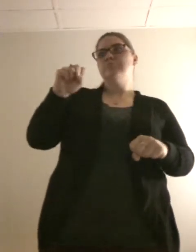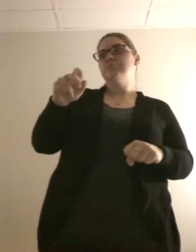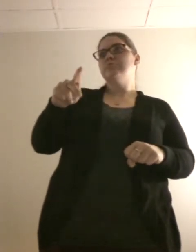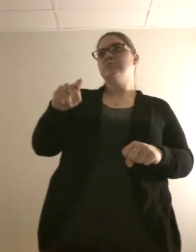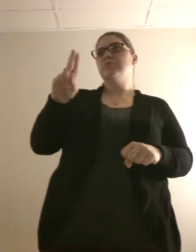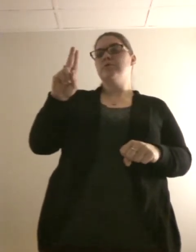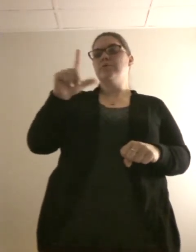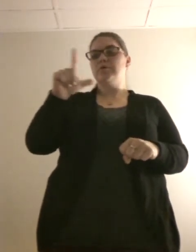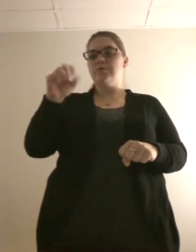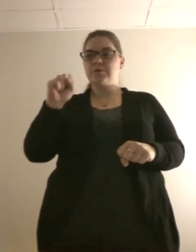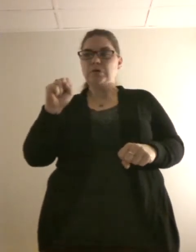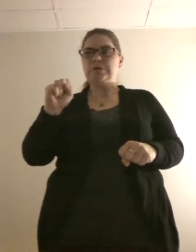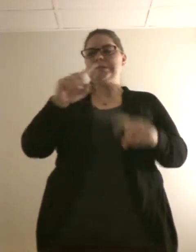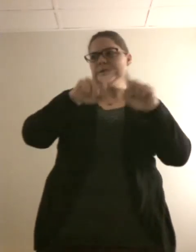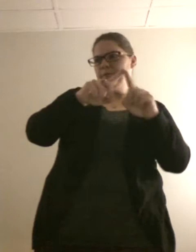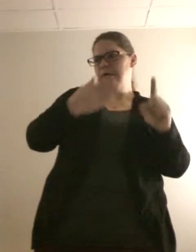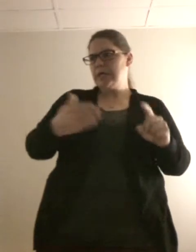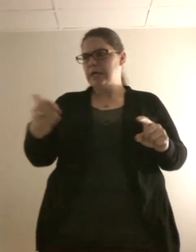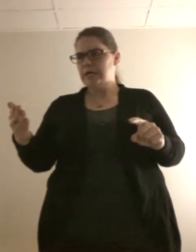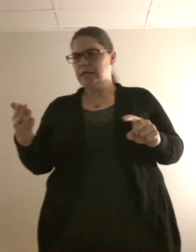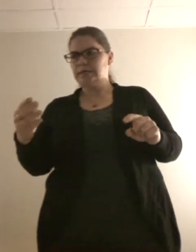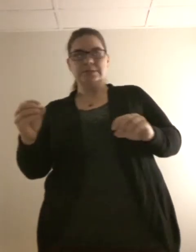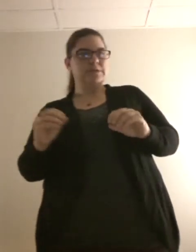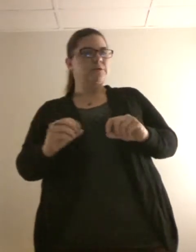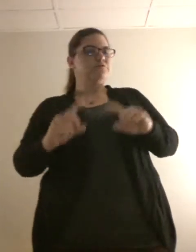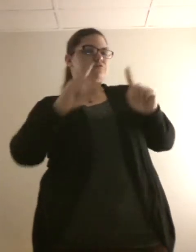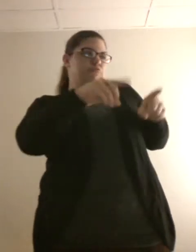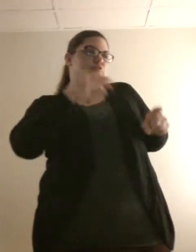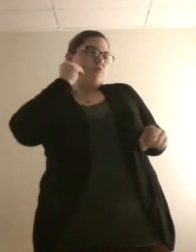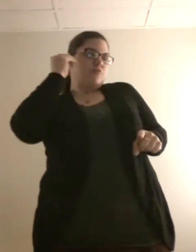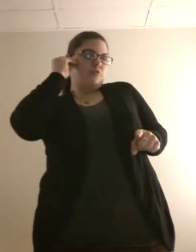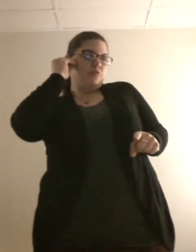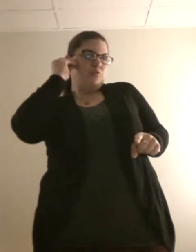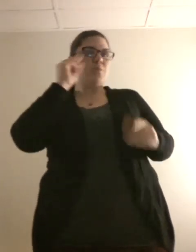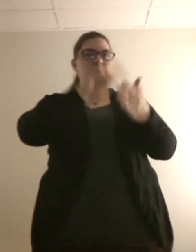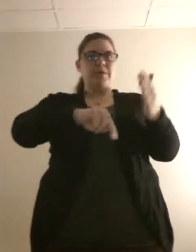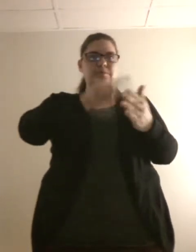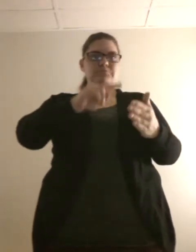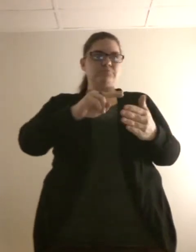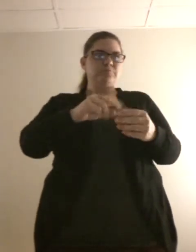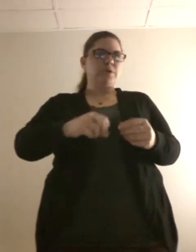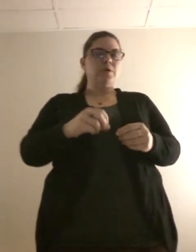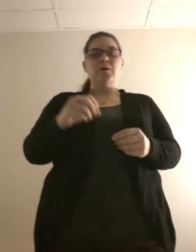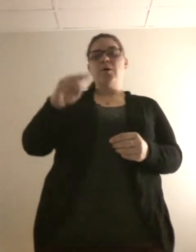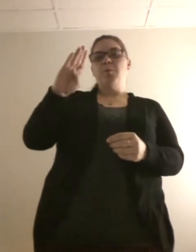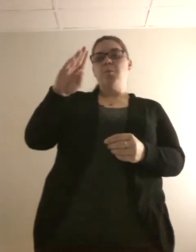studio and she would paint them. And she especially loved to hold the bones up into the sky. If any of you have ever been to New Mexico, the sky is